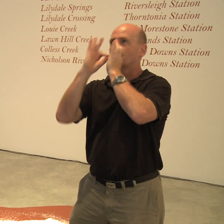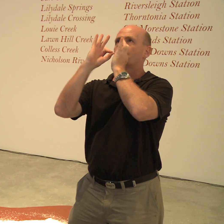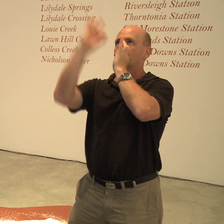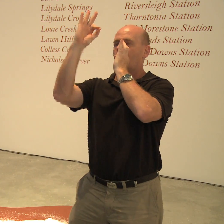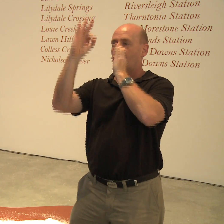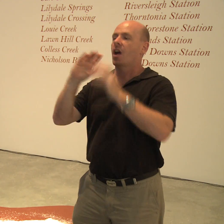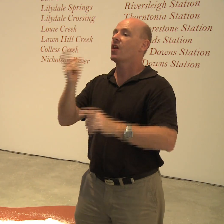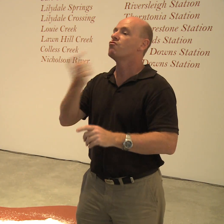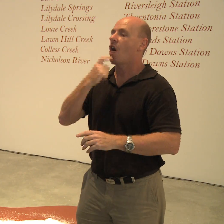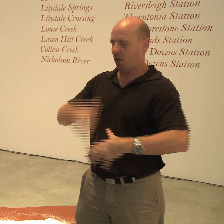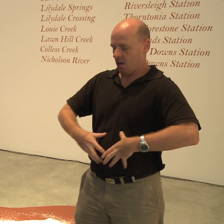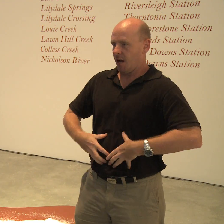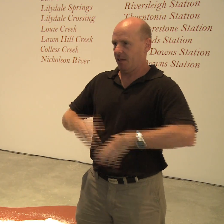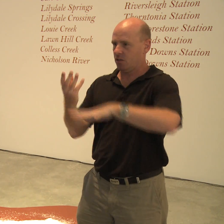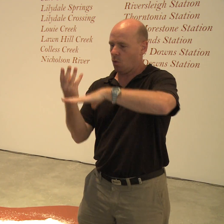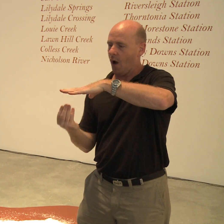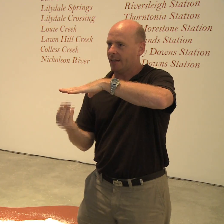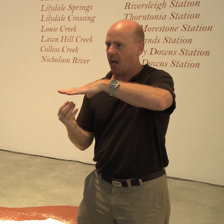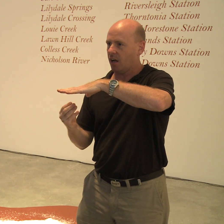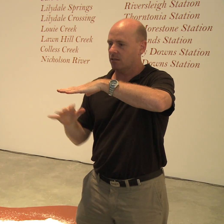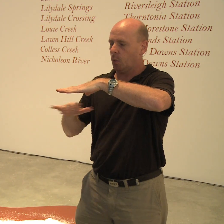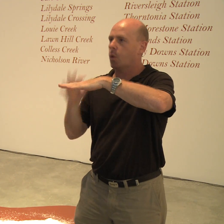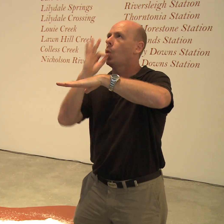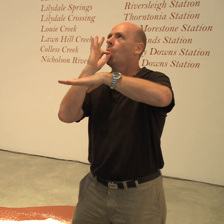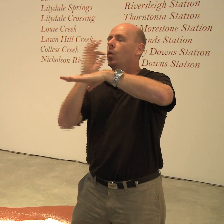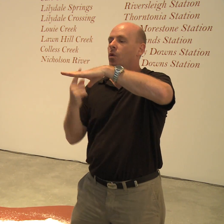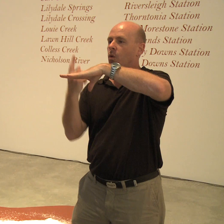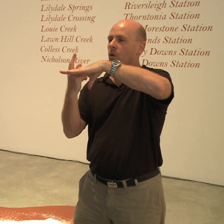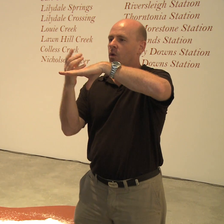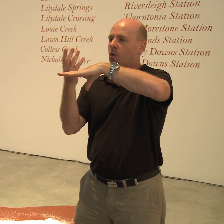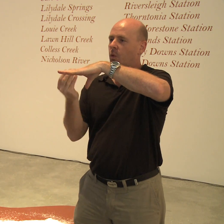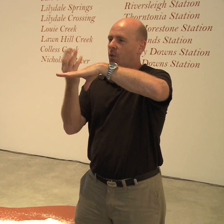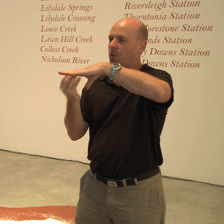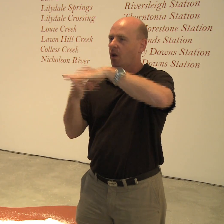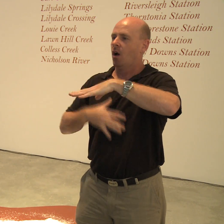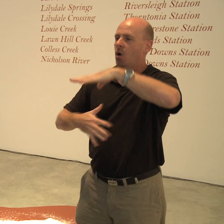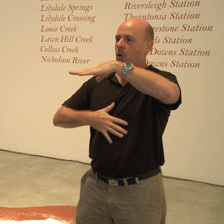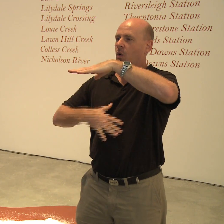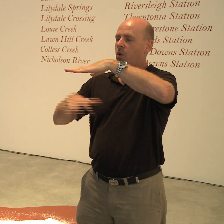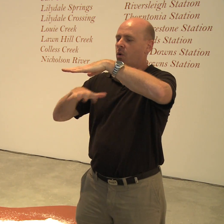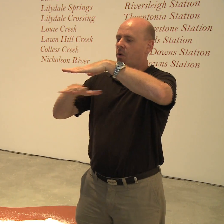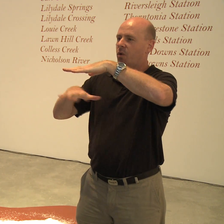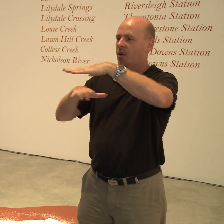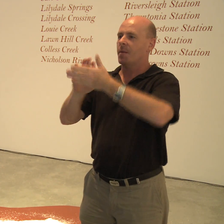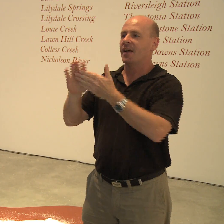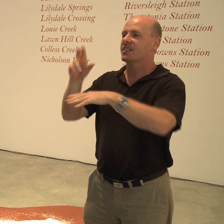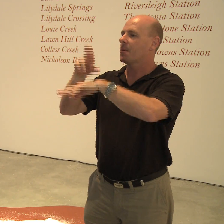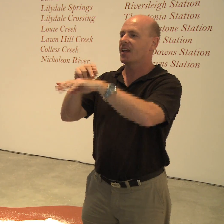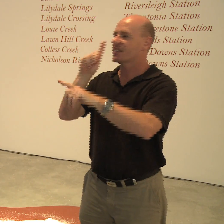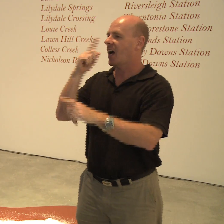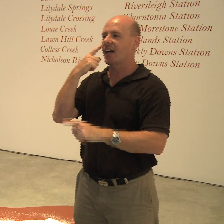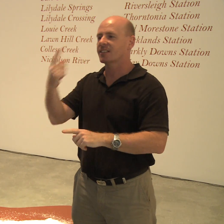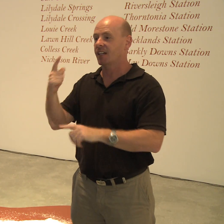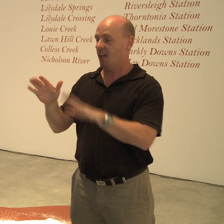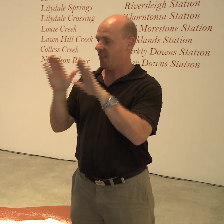to breathe out of. so the police wouldn't see them. They remained like this for